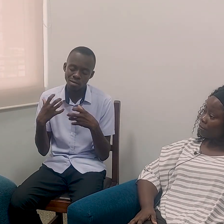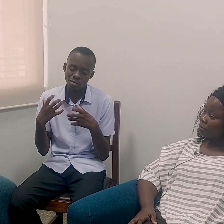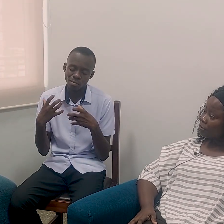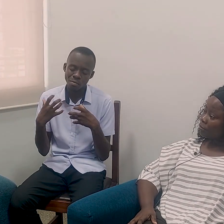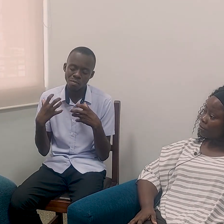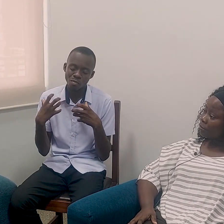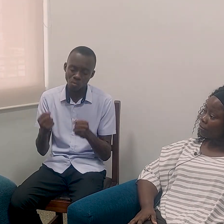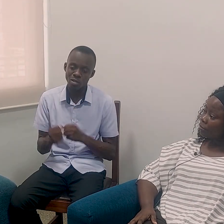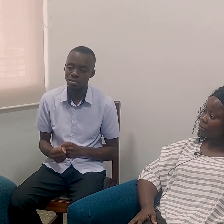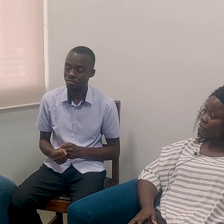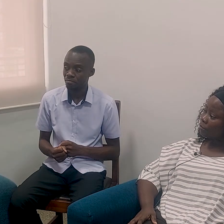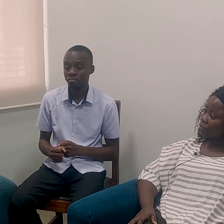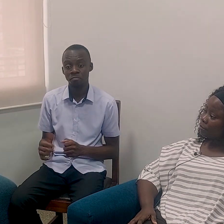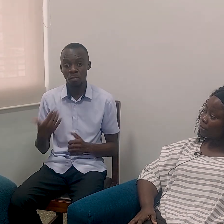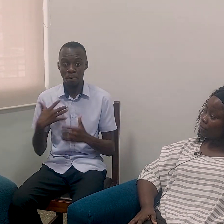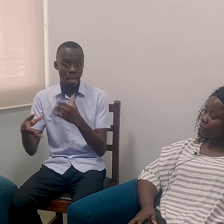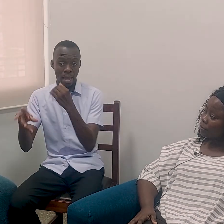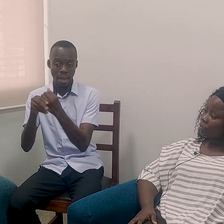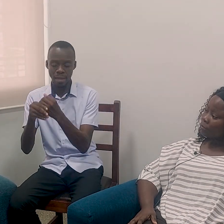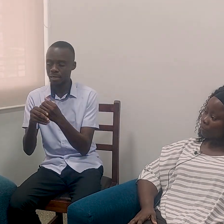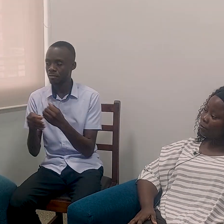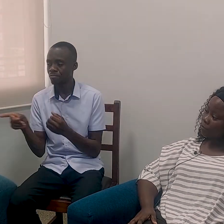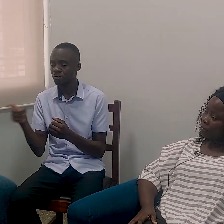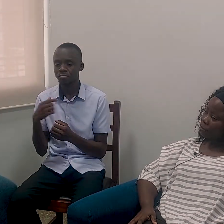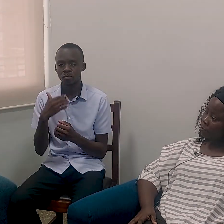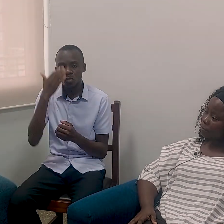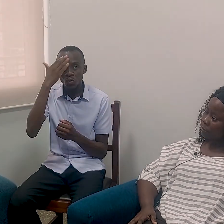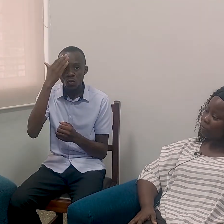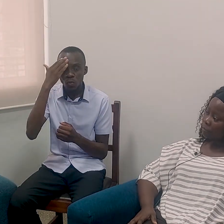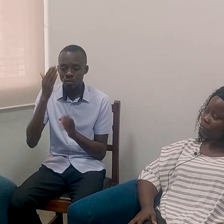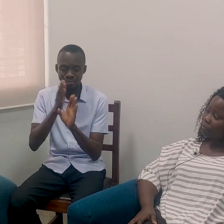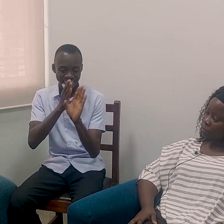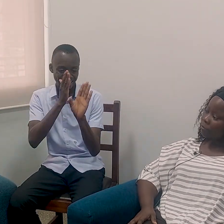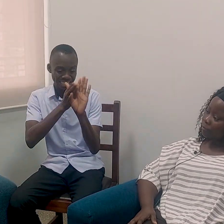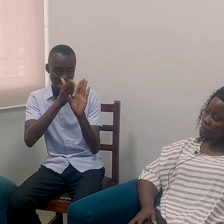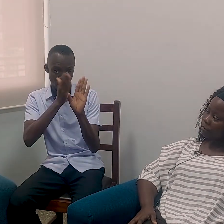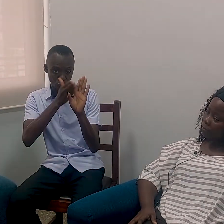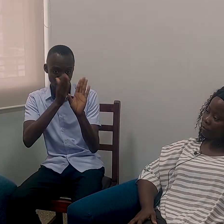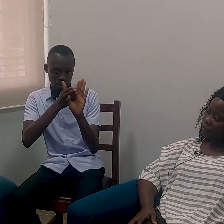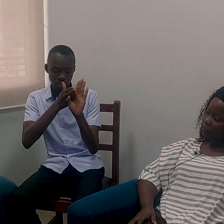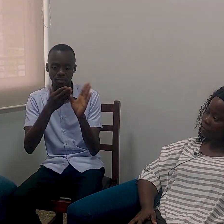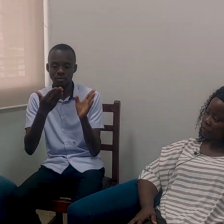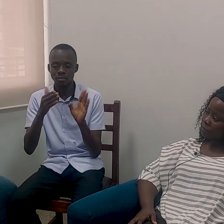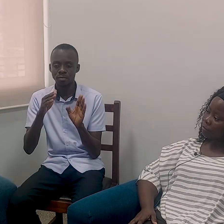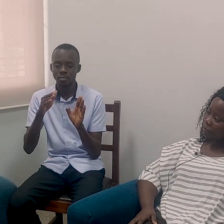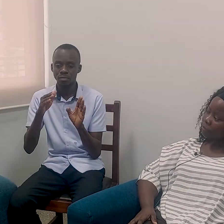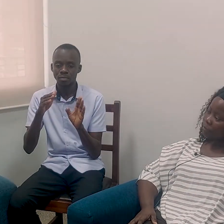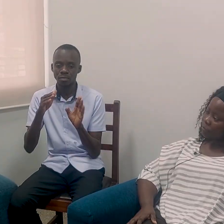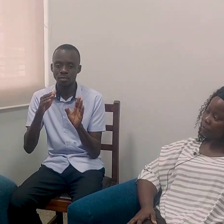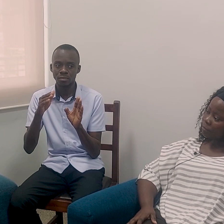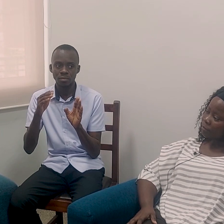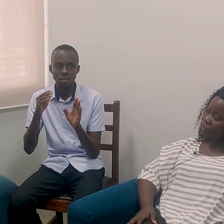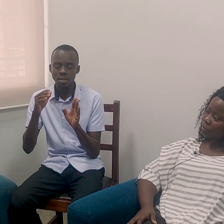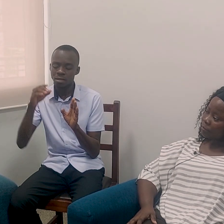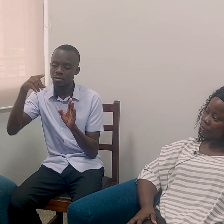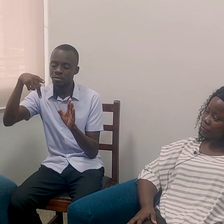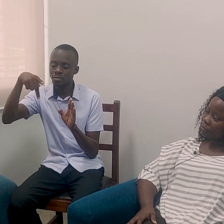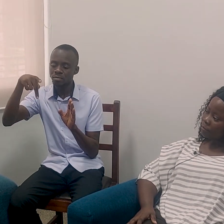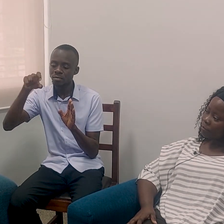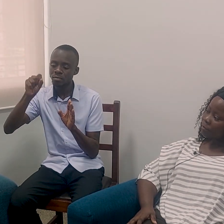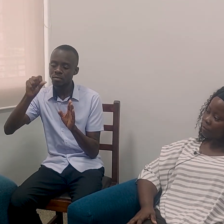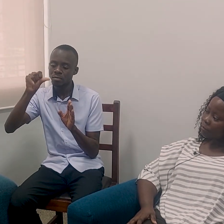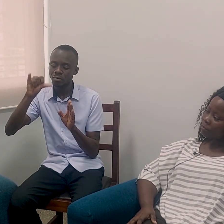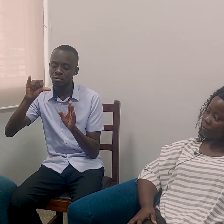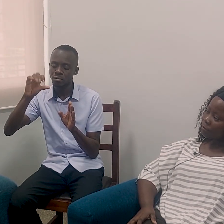said earlier, psychology and psychiatry, they are relatively new fields. Right. So that's definitely the reason why Right. people are